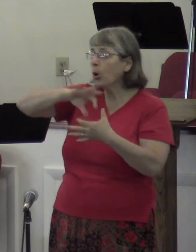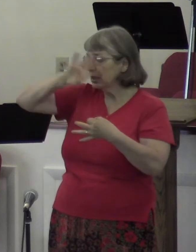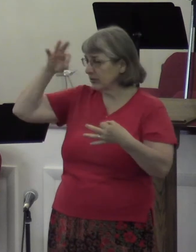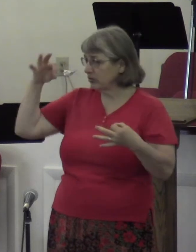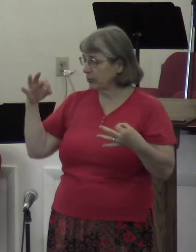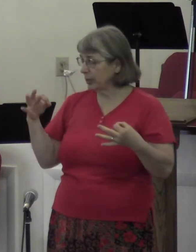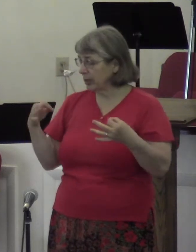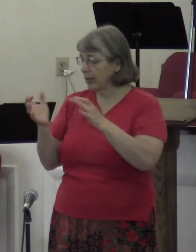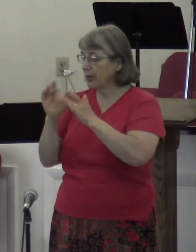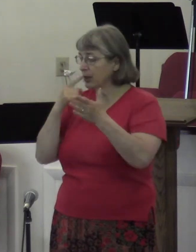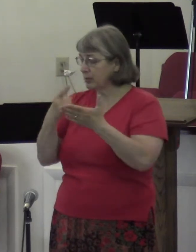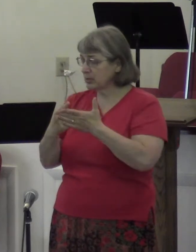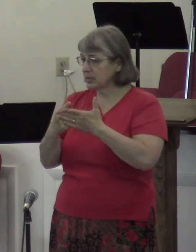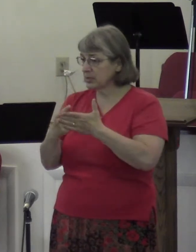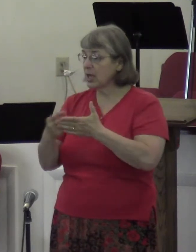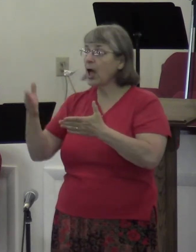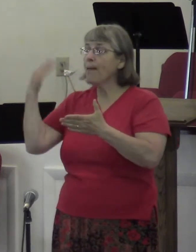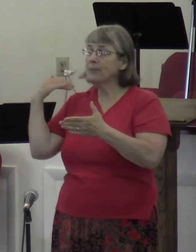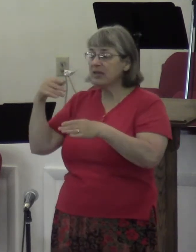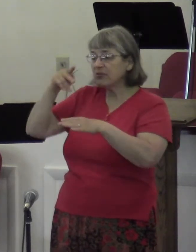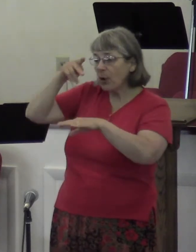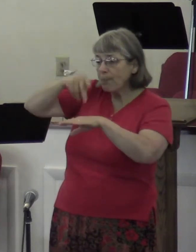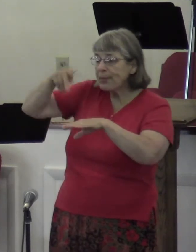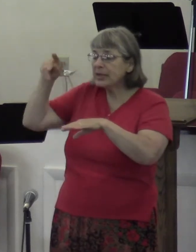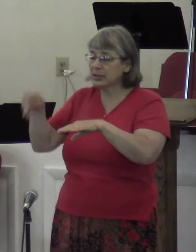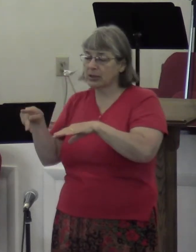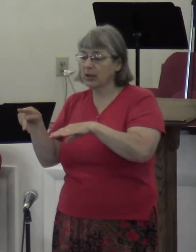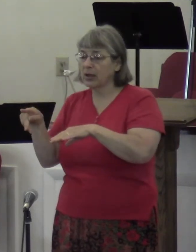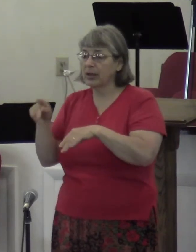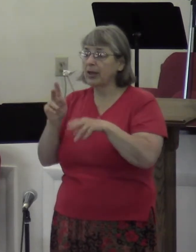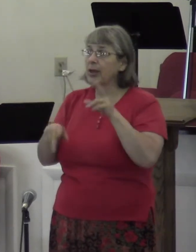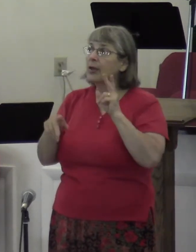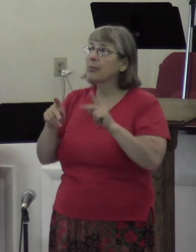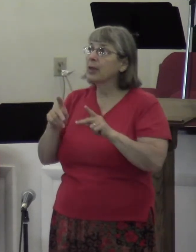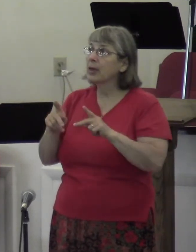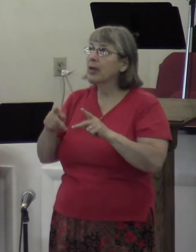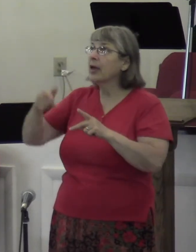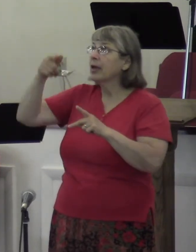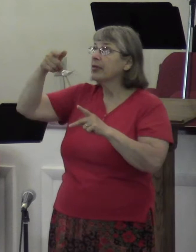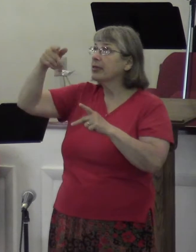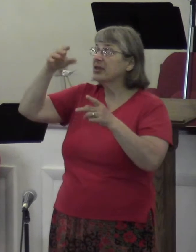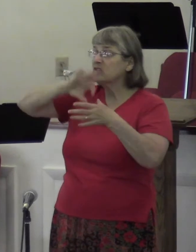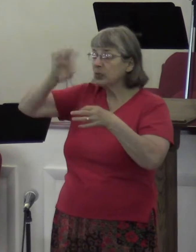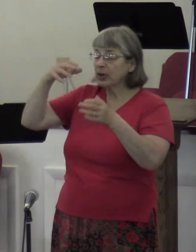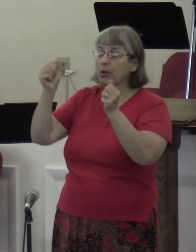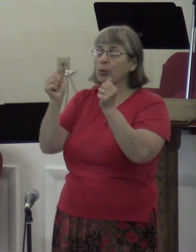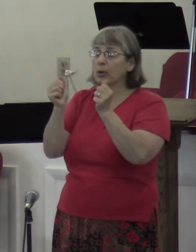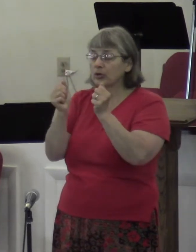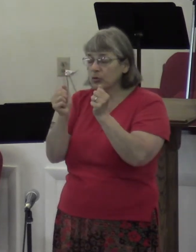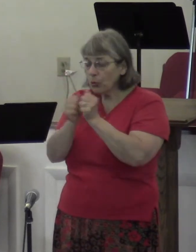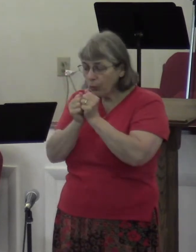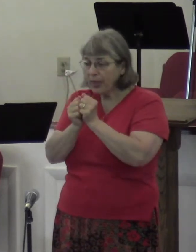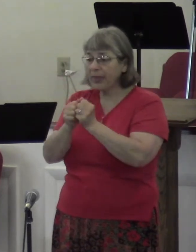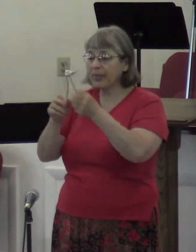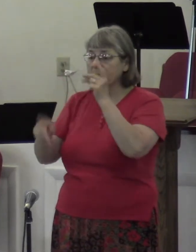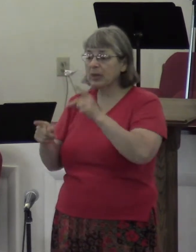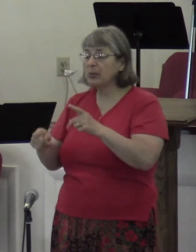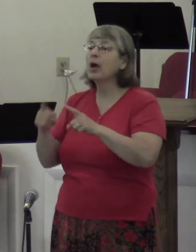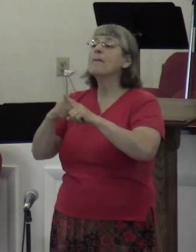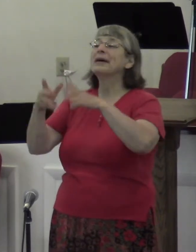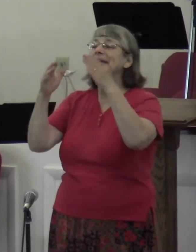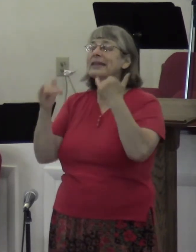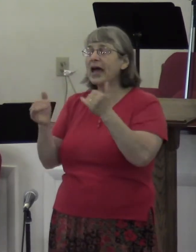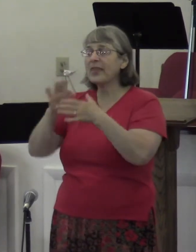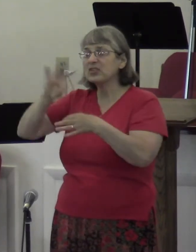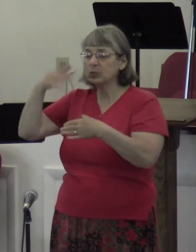Spirit. The Bible says that before Pentecost, human beings, the Spirit was with man, but now he is in